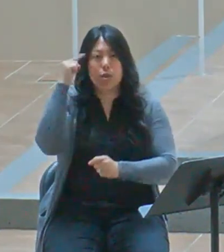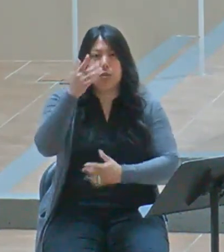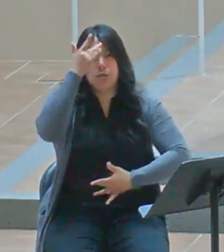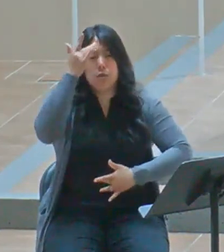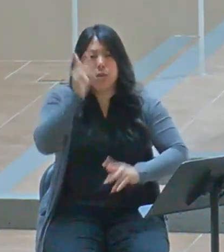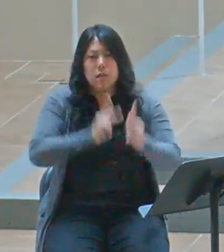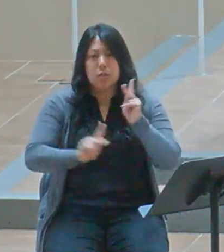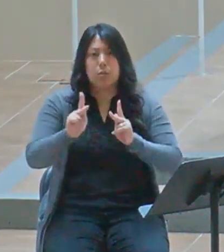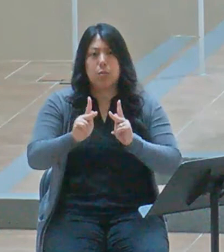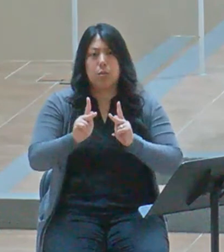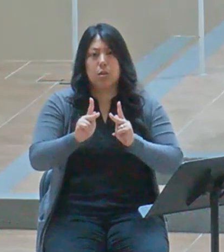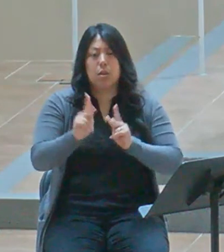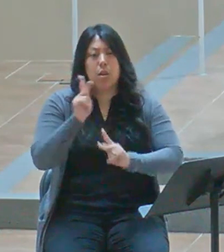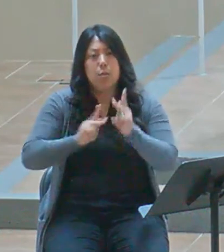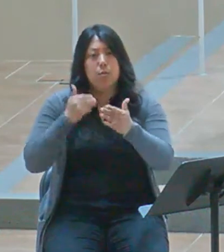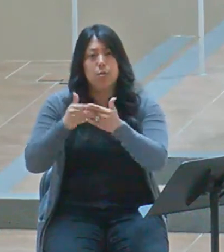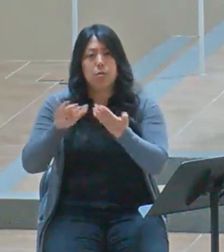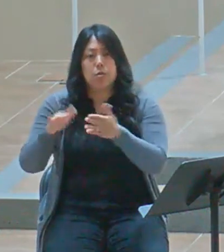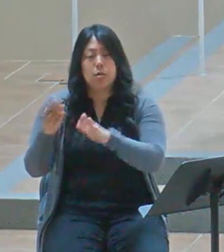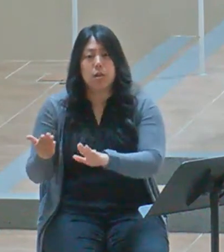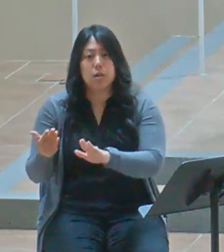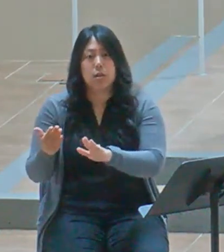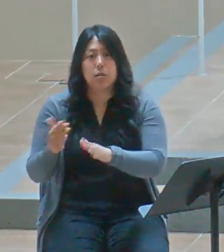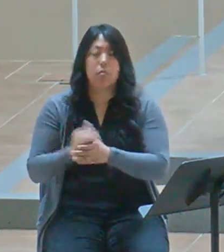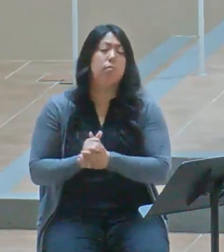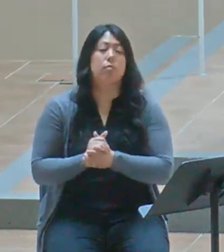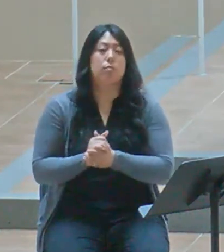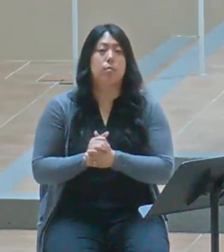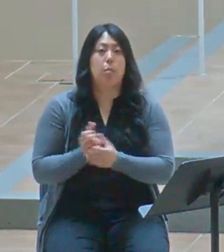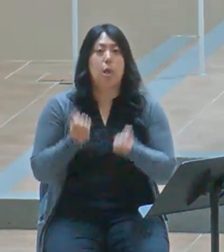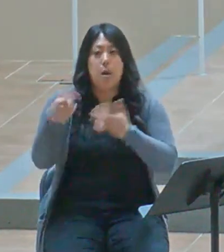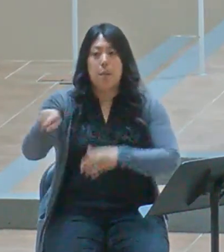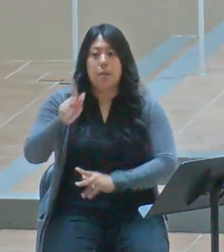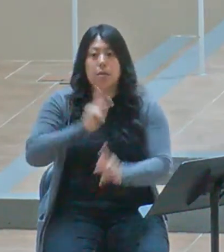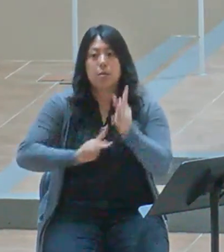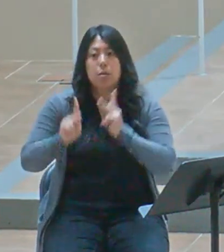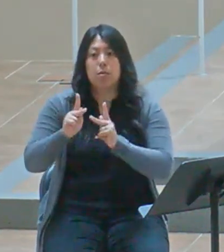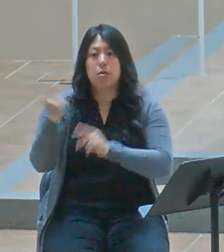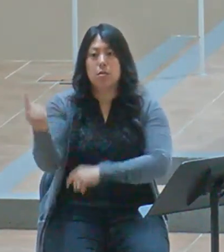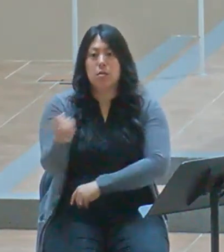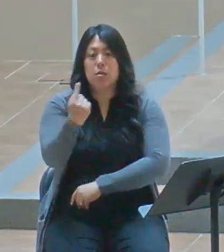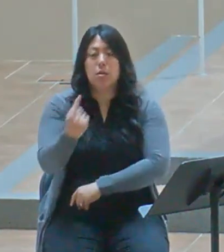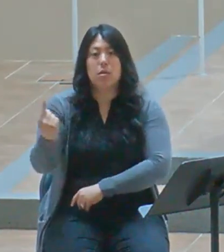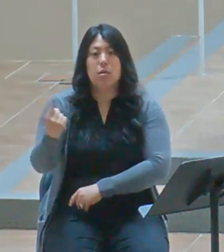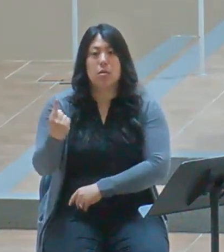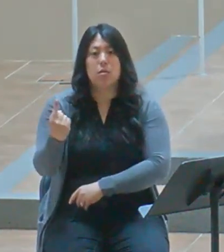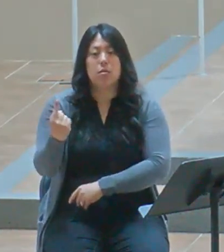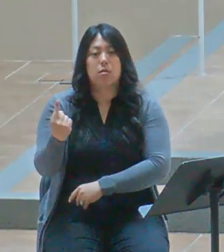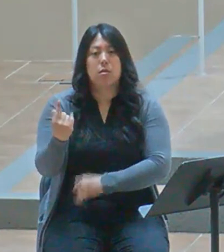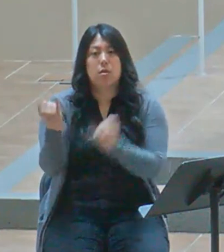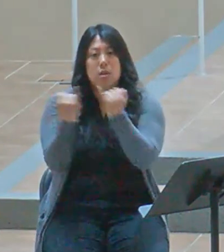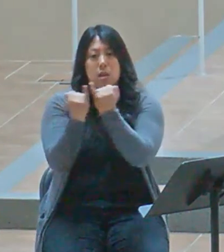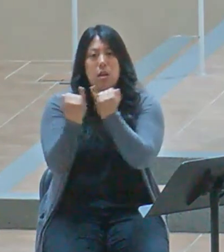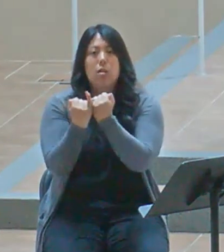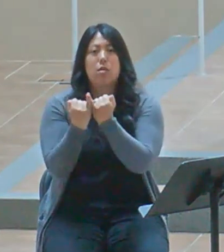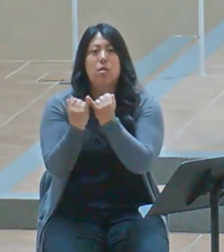sick and the dying, who many times may find themselves alone by themselves or only with their